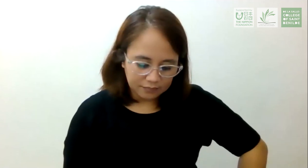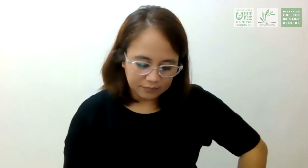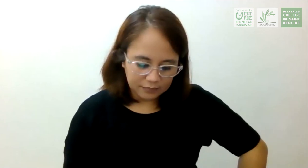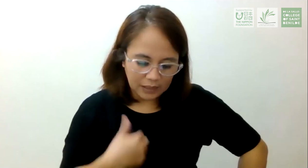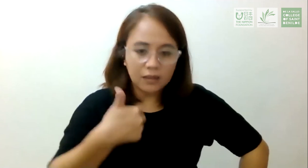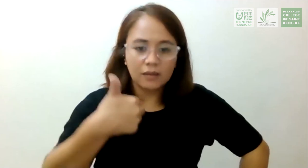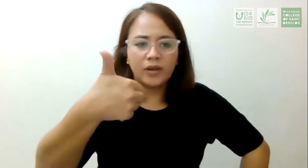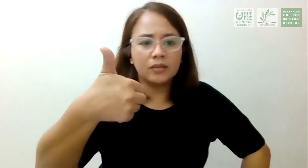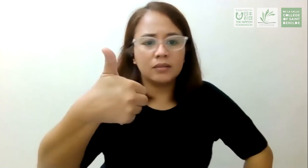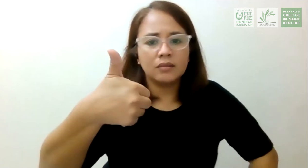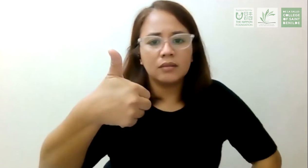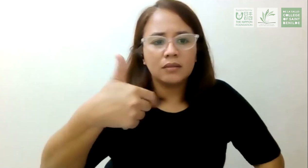comment.